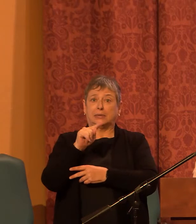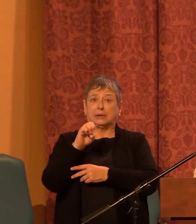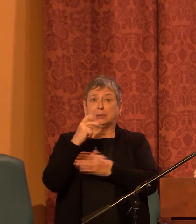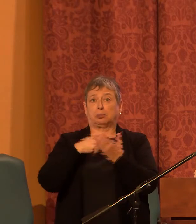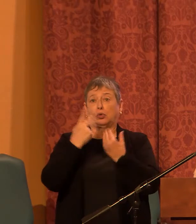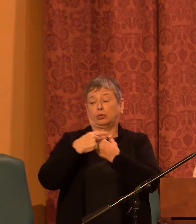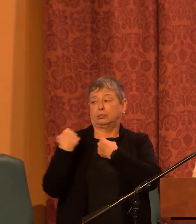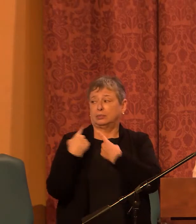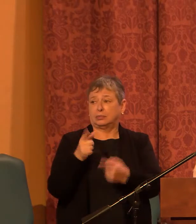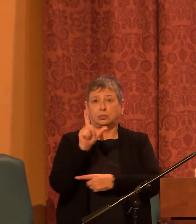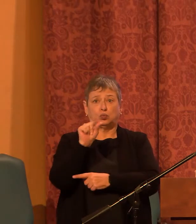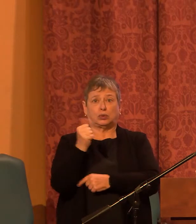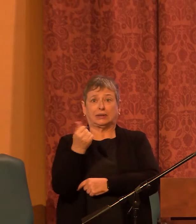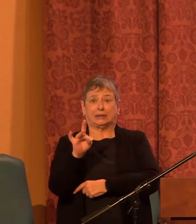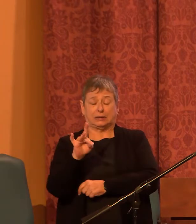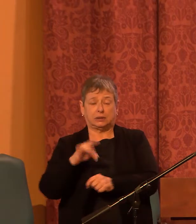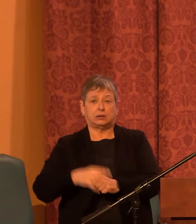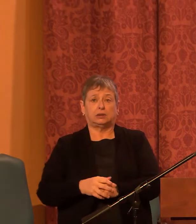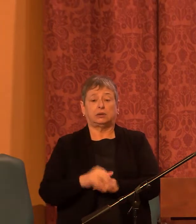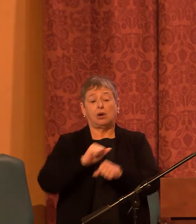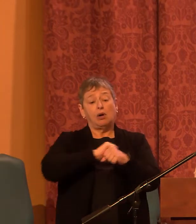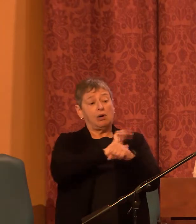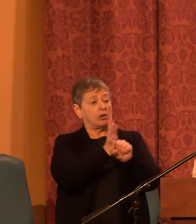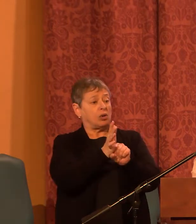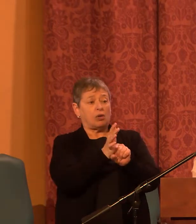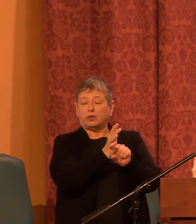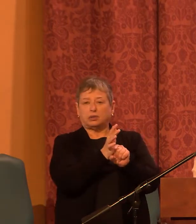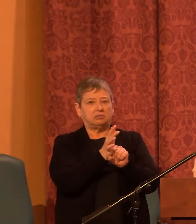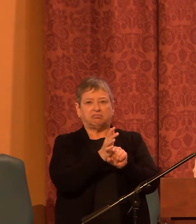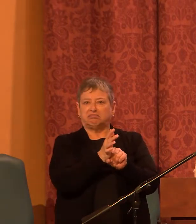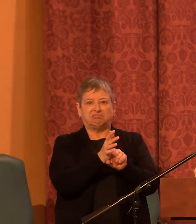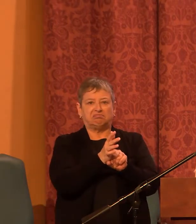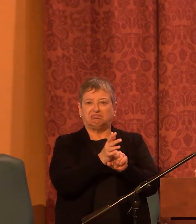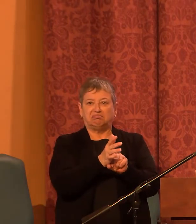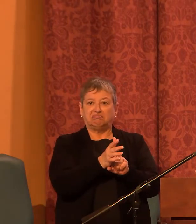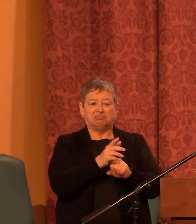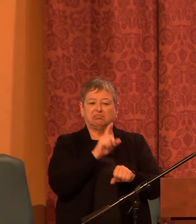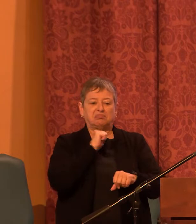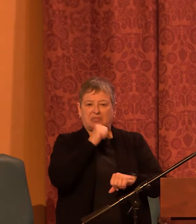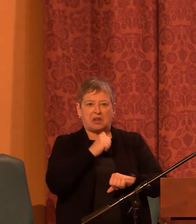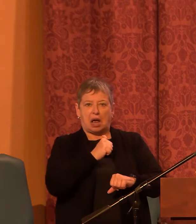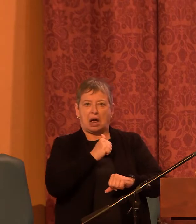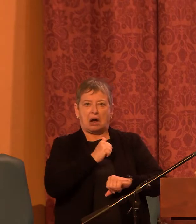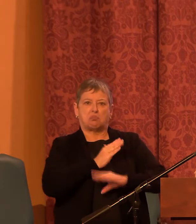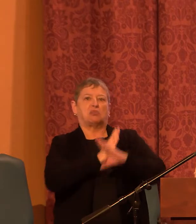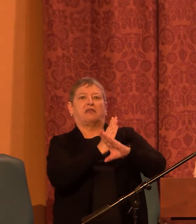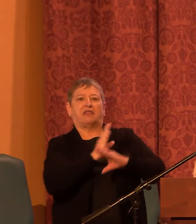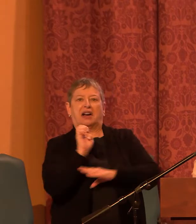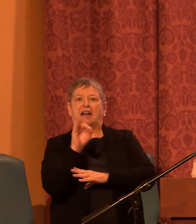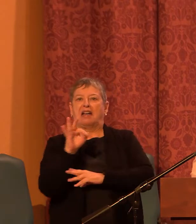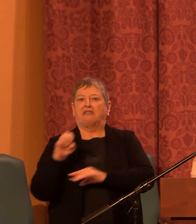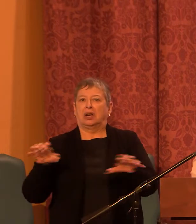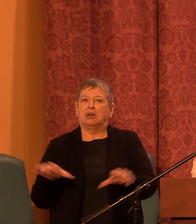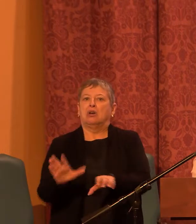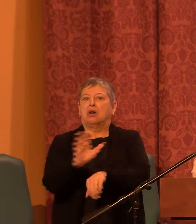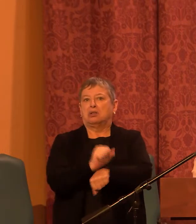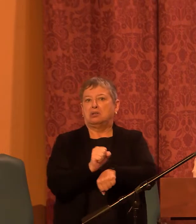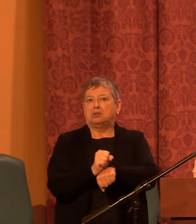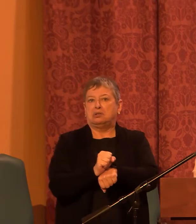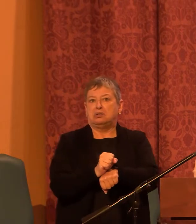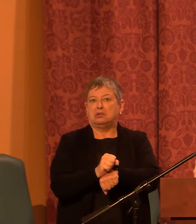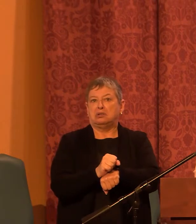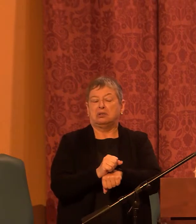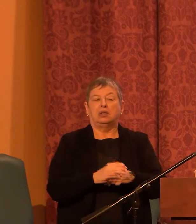since 2018. COVID couldn't stop Effie. Although she was not allowed in Charlie's Place on